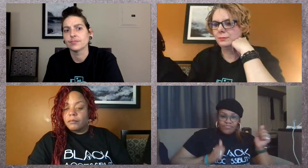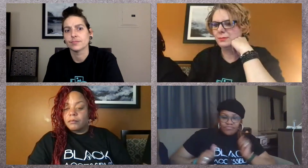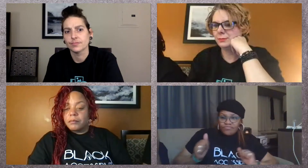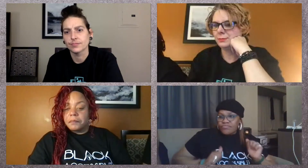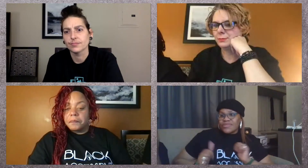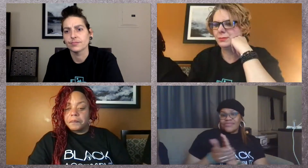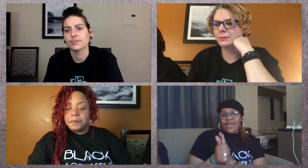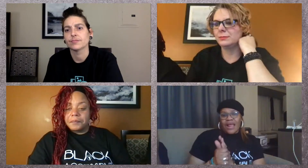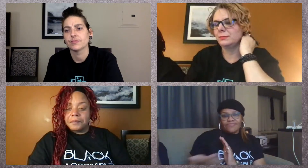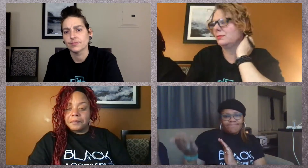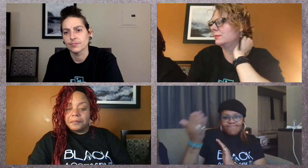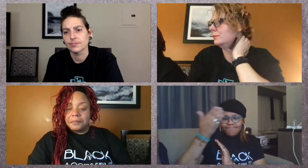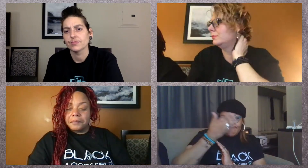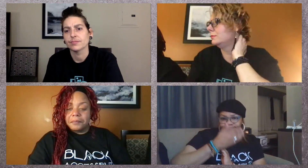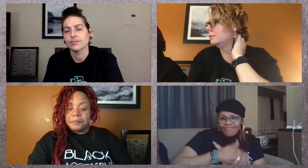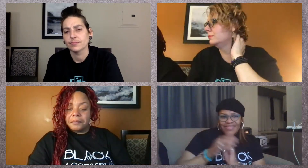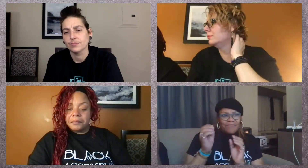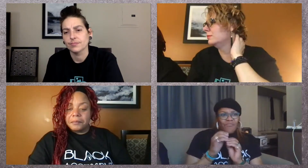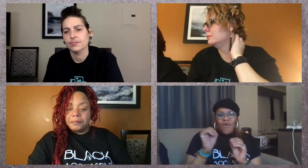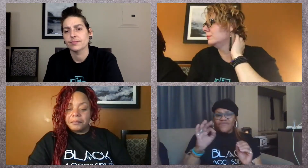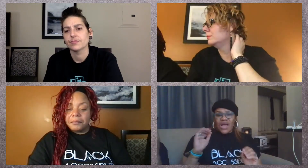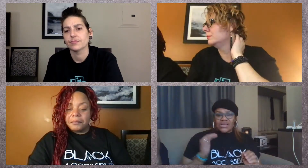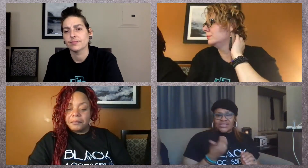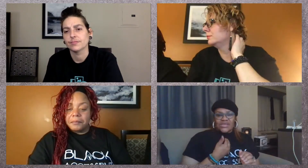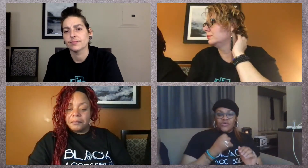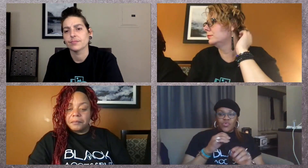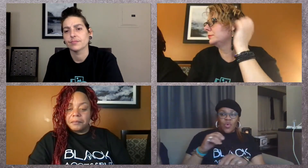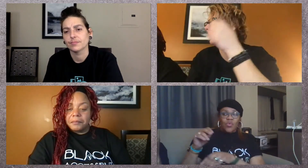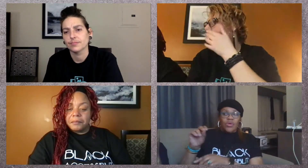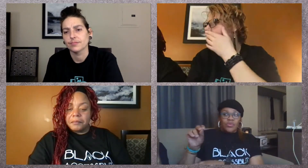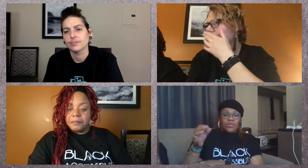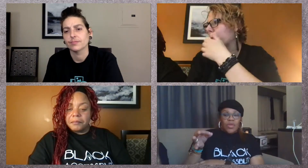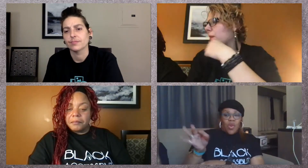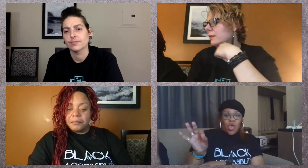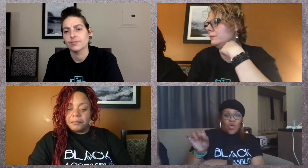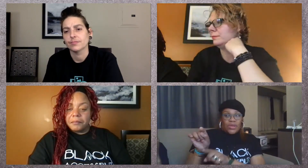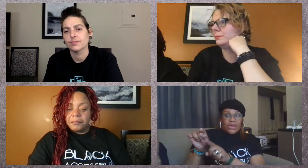more stories, more acting talent.